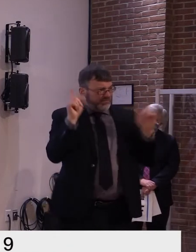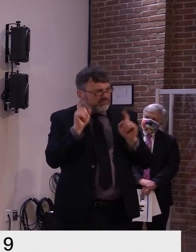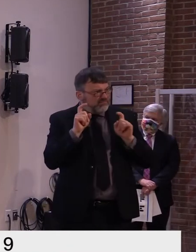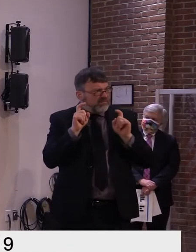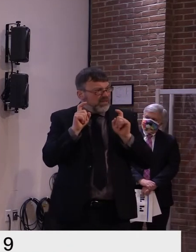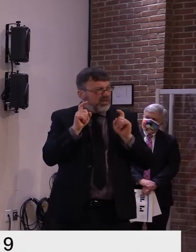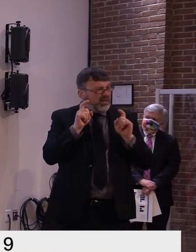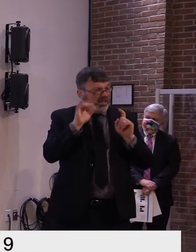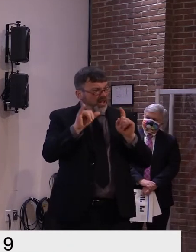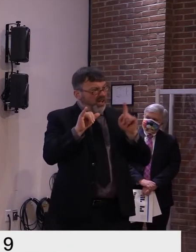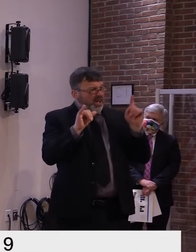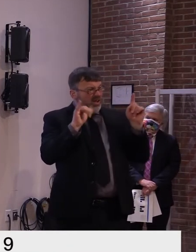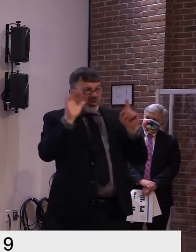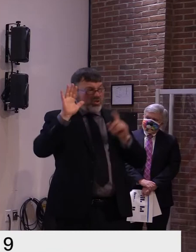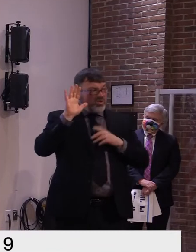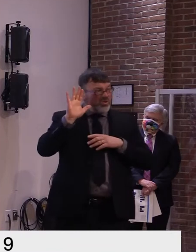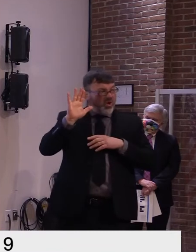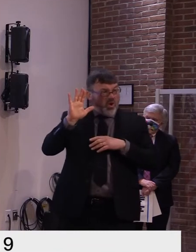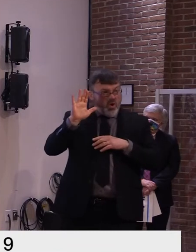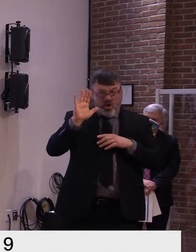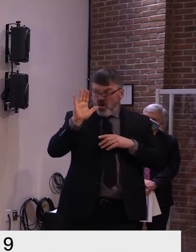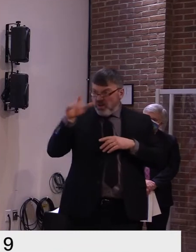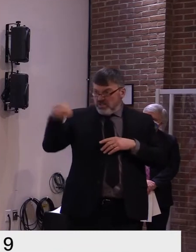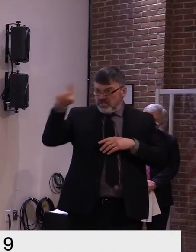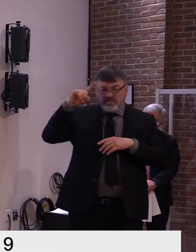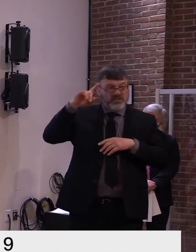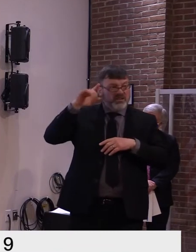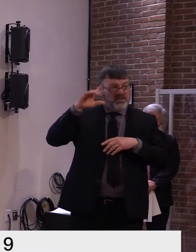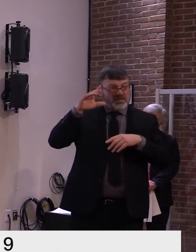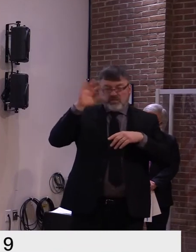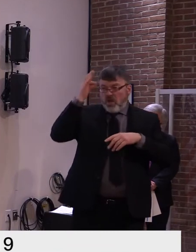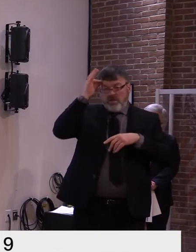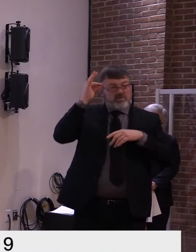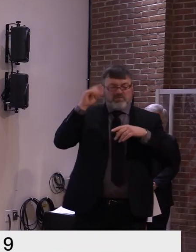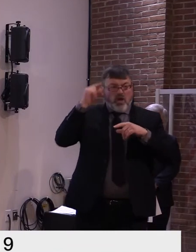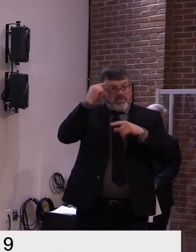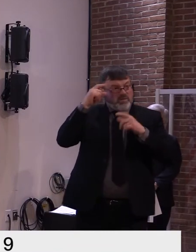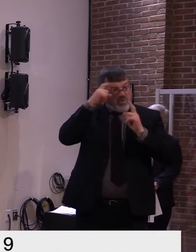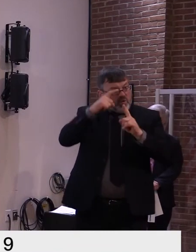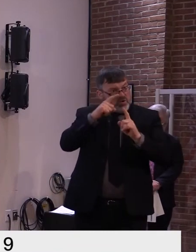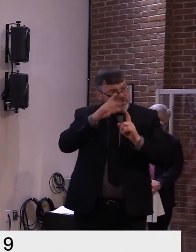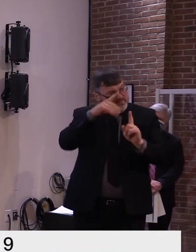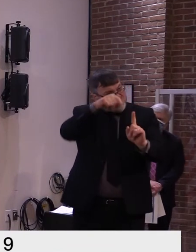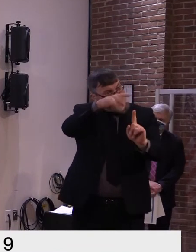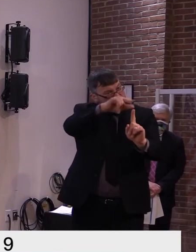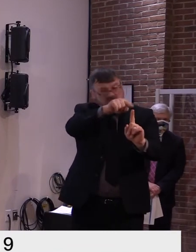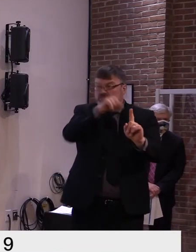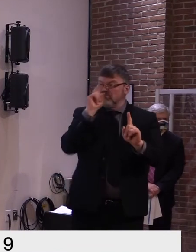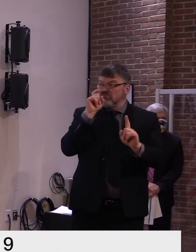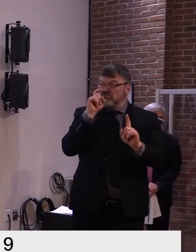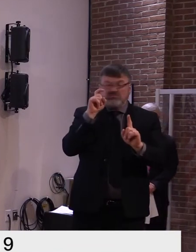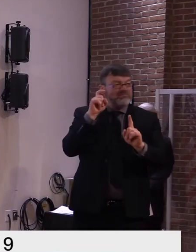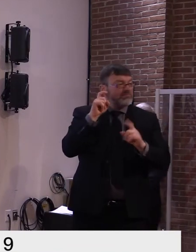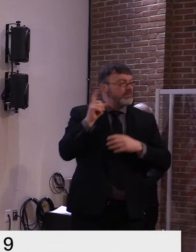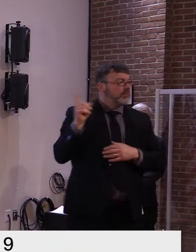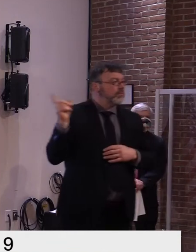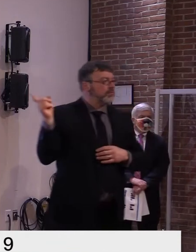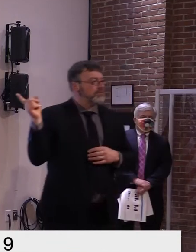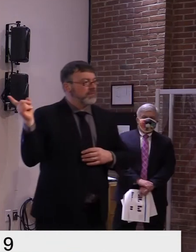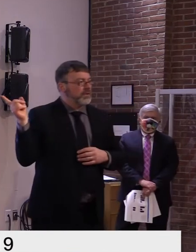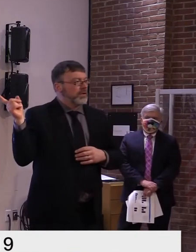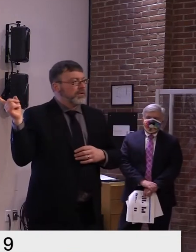Yeah, I'll say my first few words. You heard the surveillance testing positivity rate, which